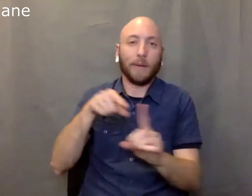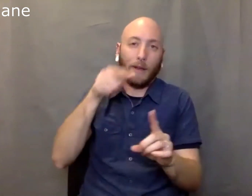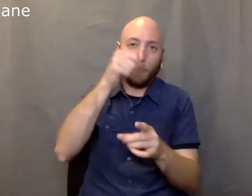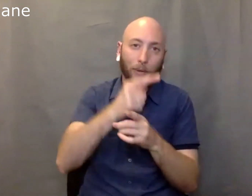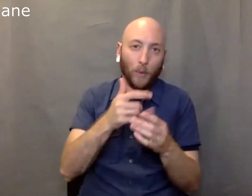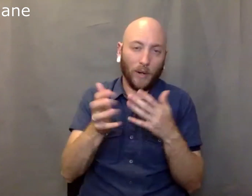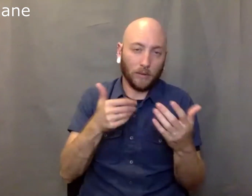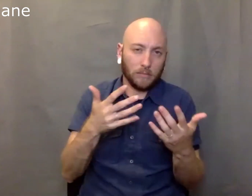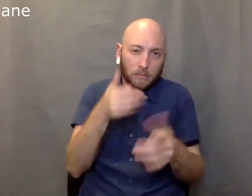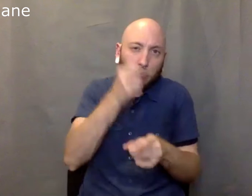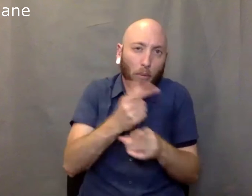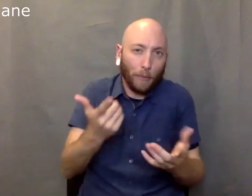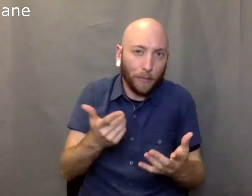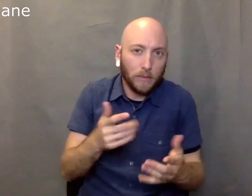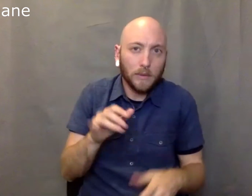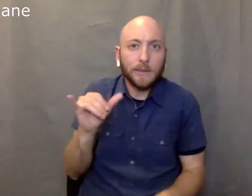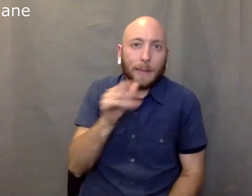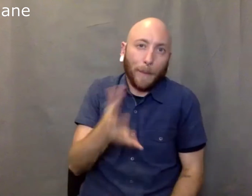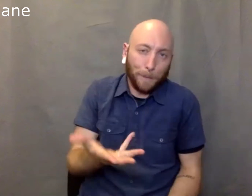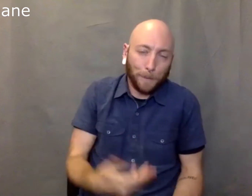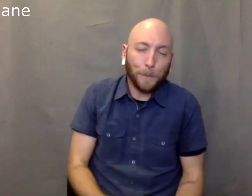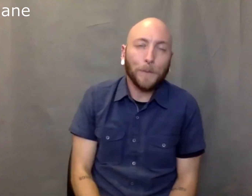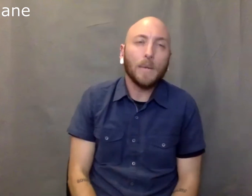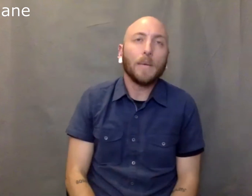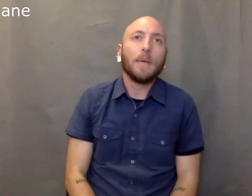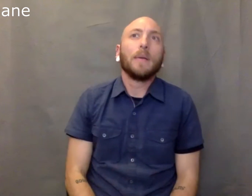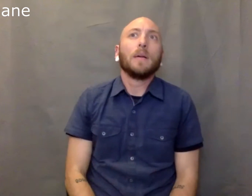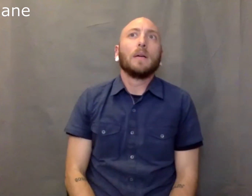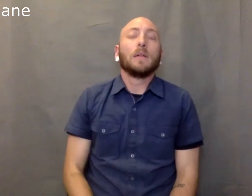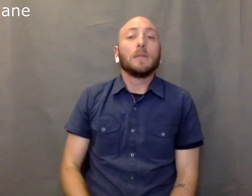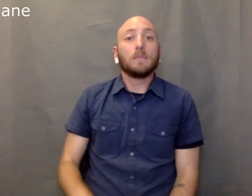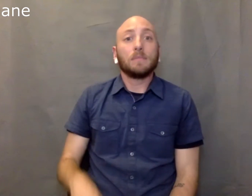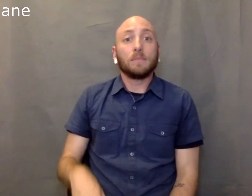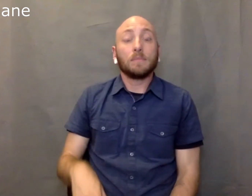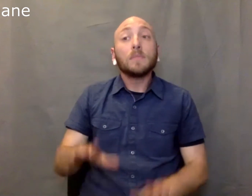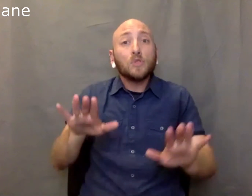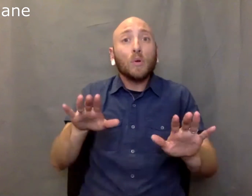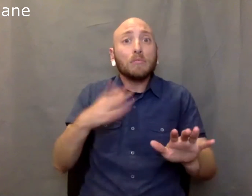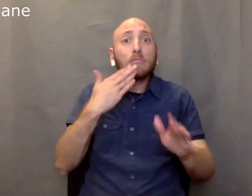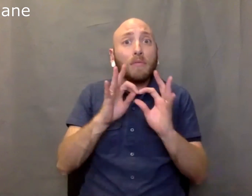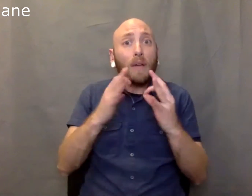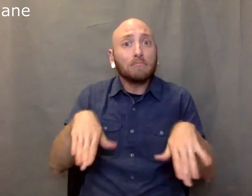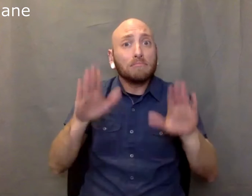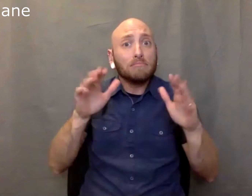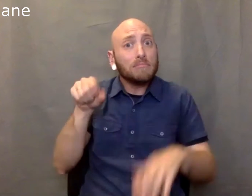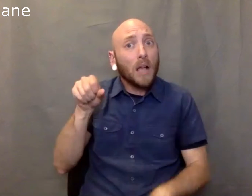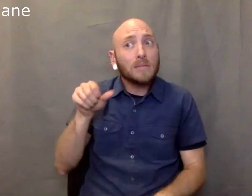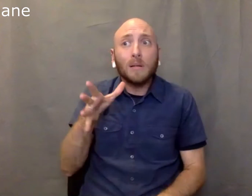my brother. We have the same mom. And, you know, I was raised well. My mom loved me. I